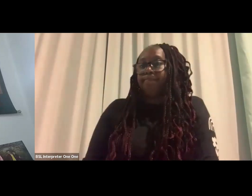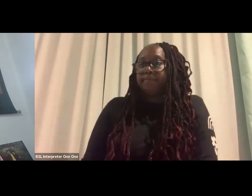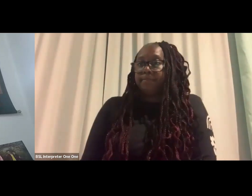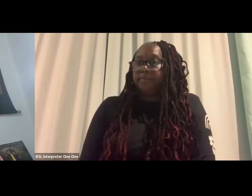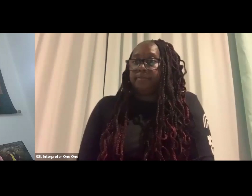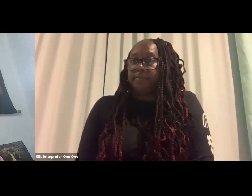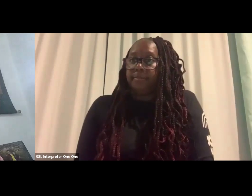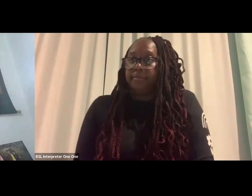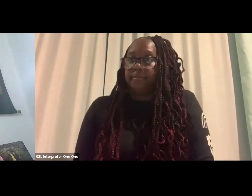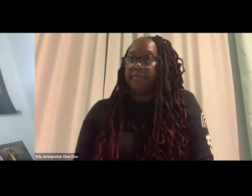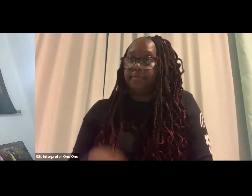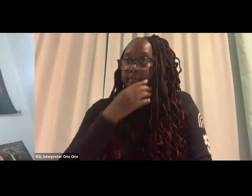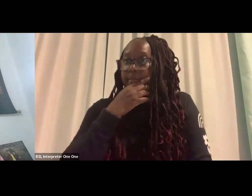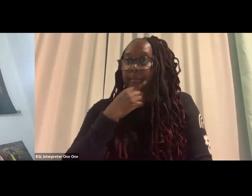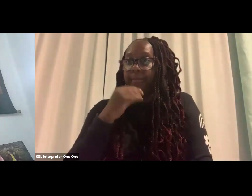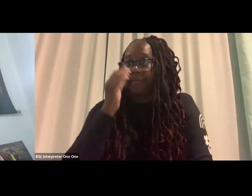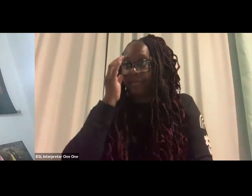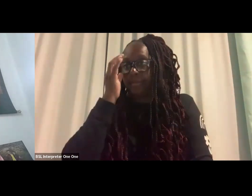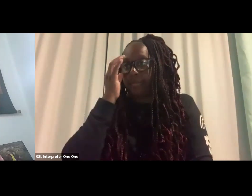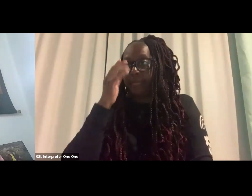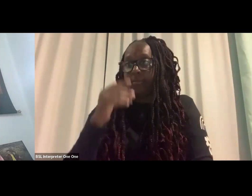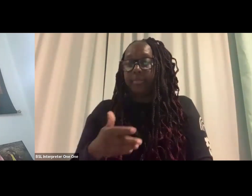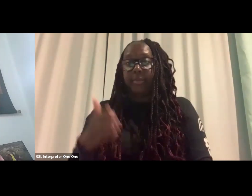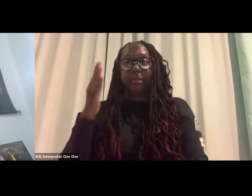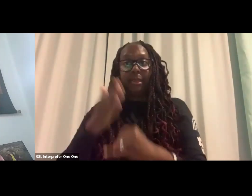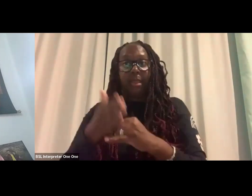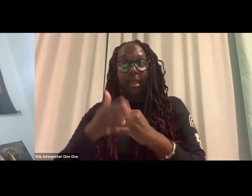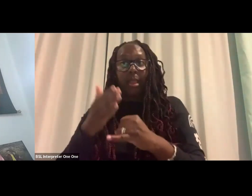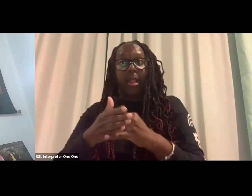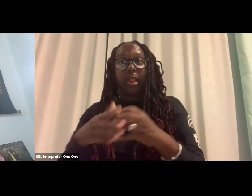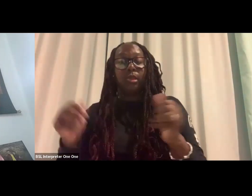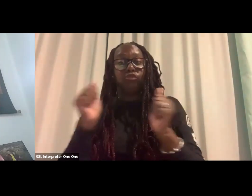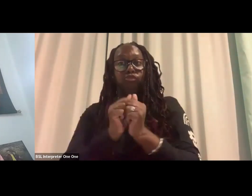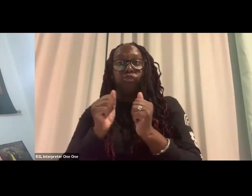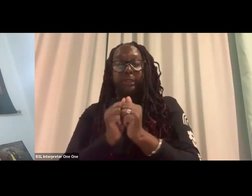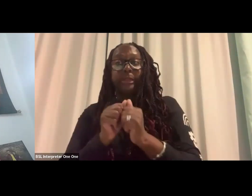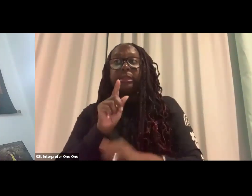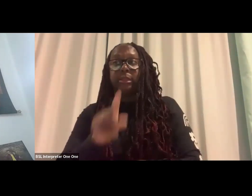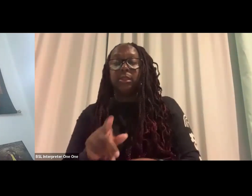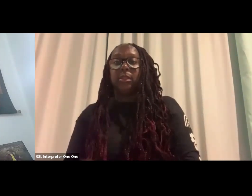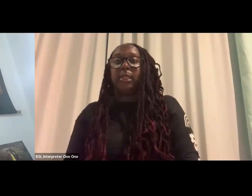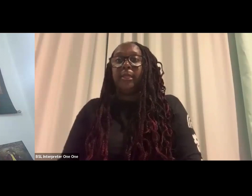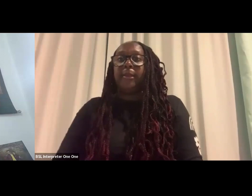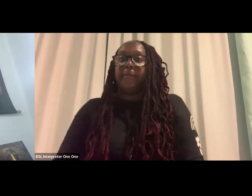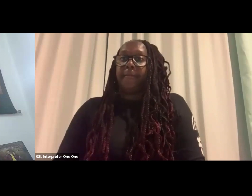So, of course, at the end, the final approving authority is with the cabinet.